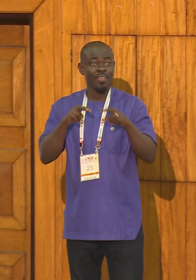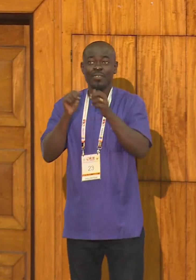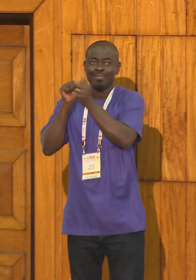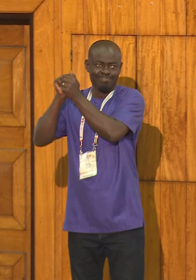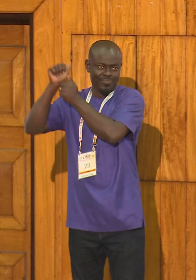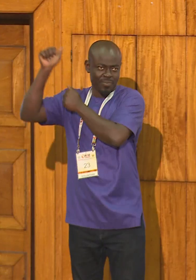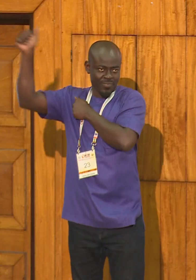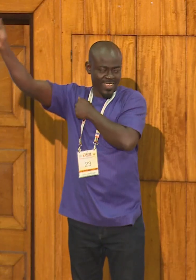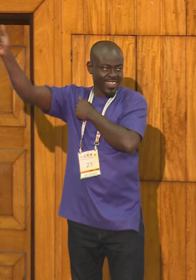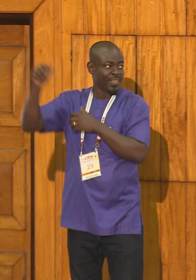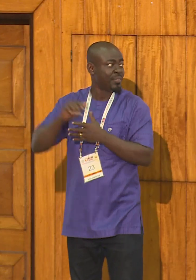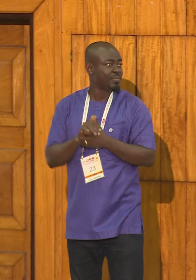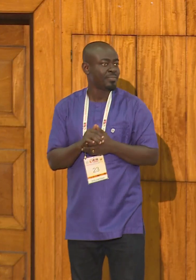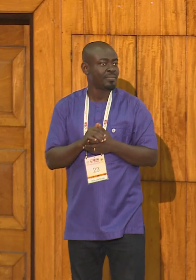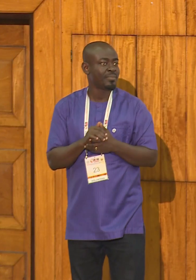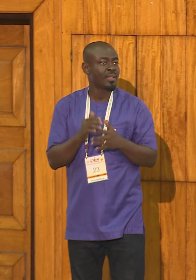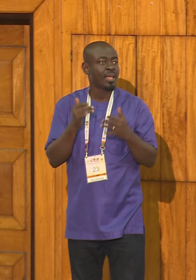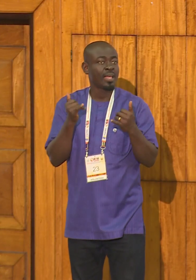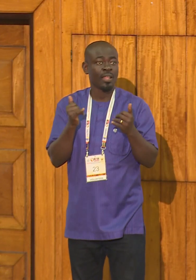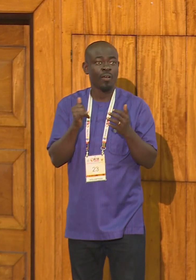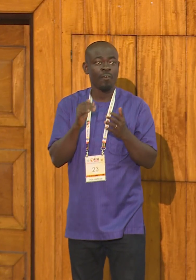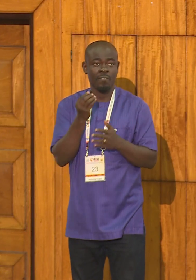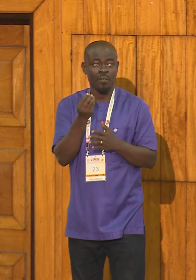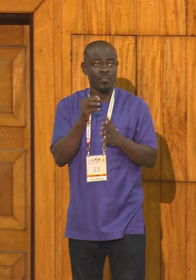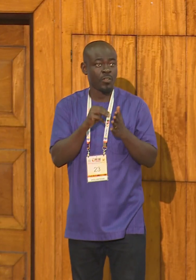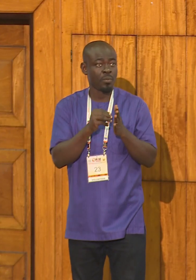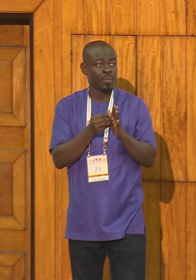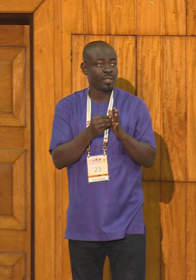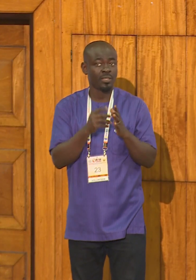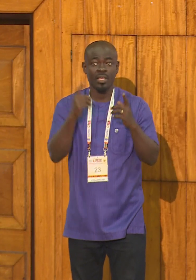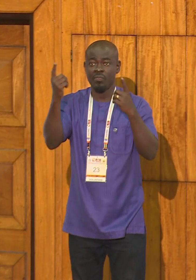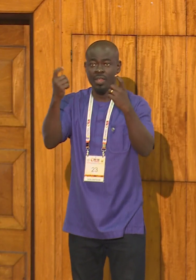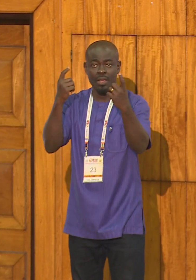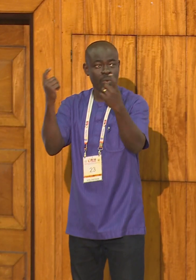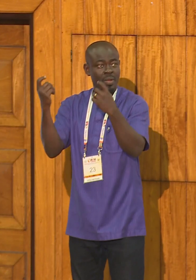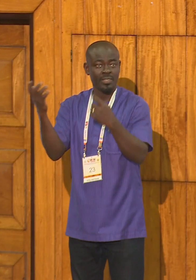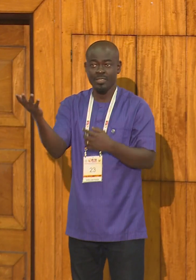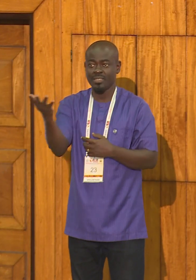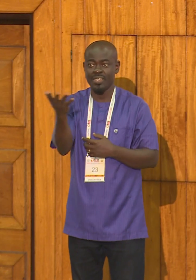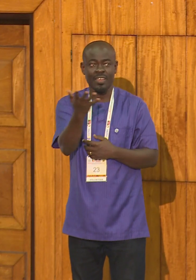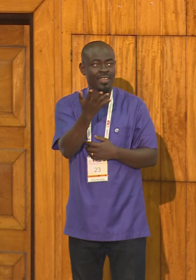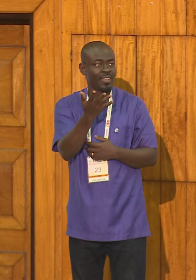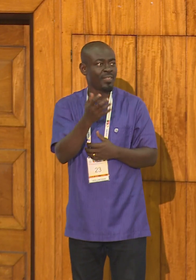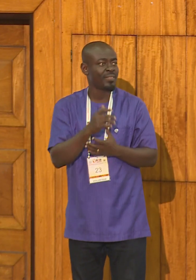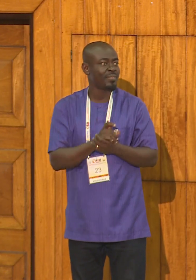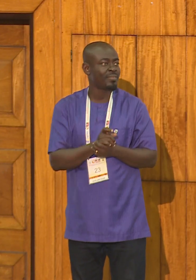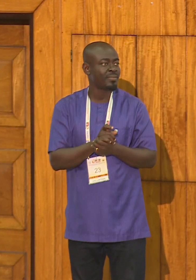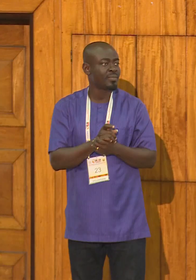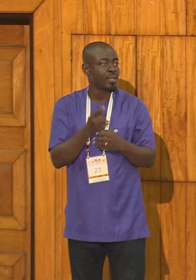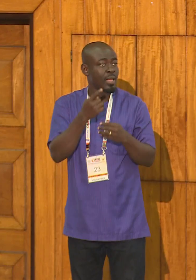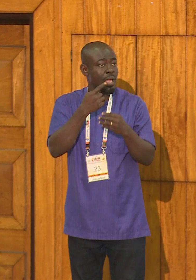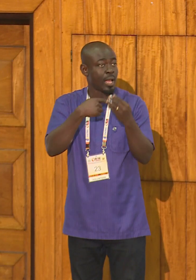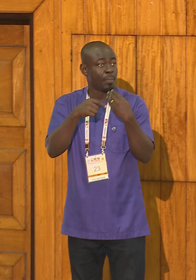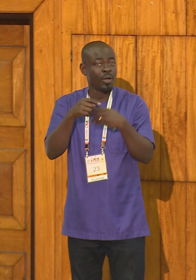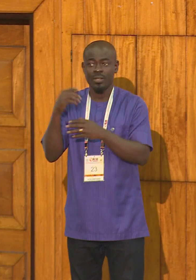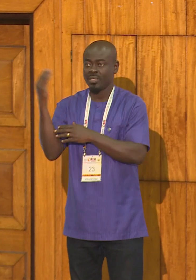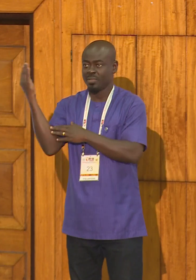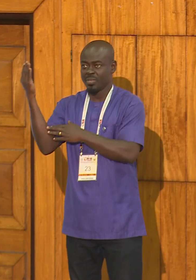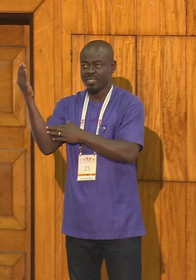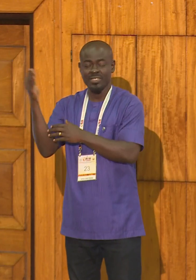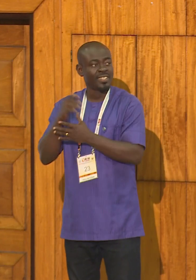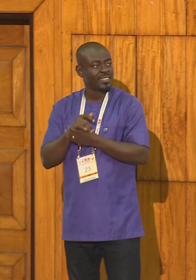distance. Now let's take a few minutes. If there are questions in the audience about this